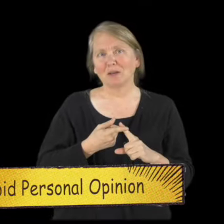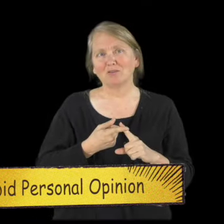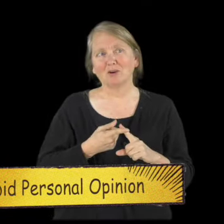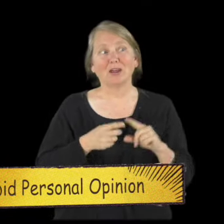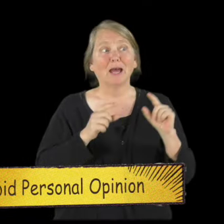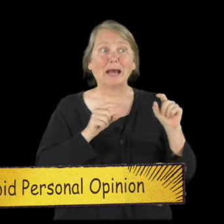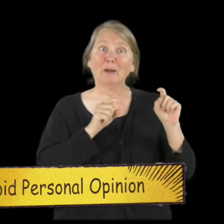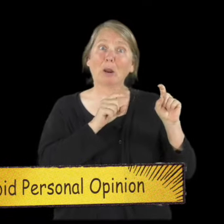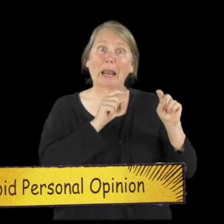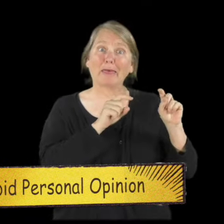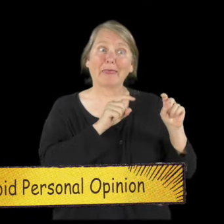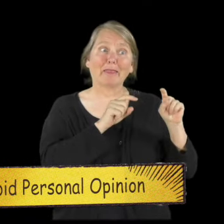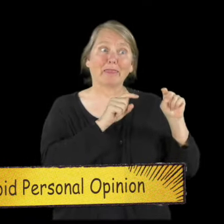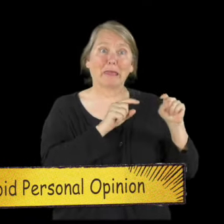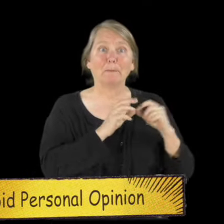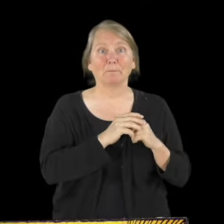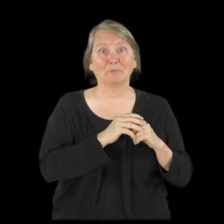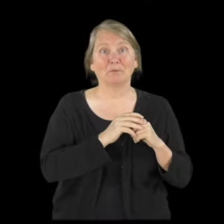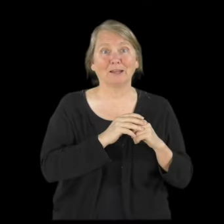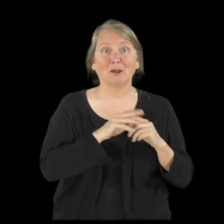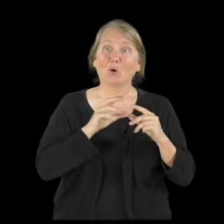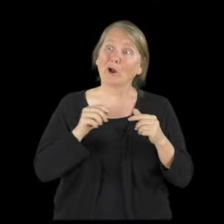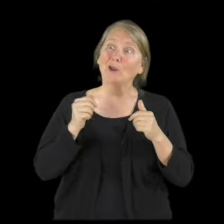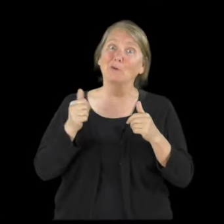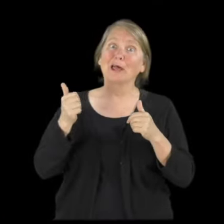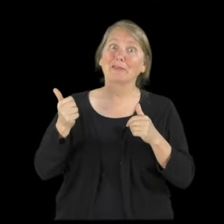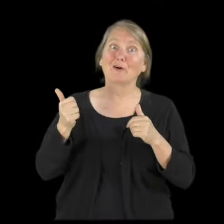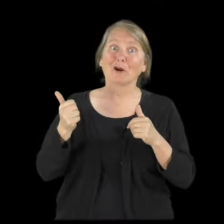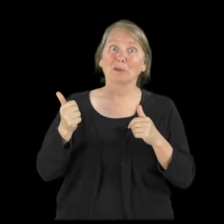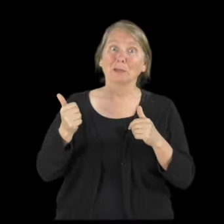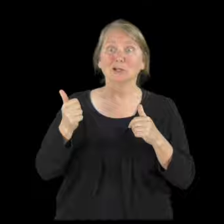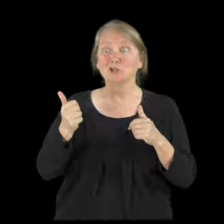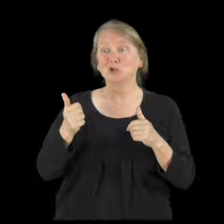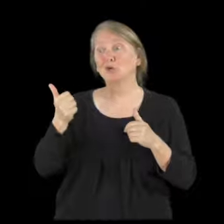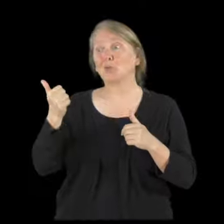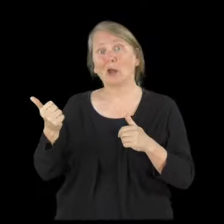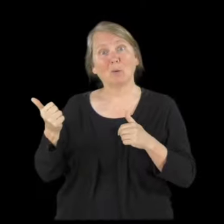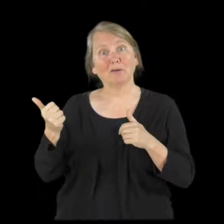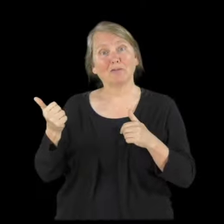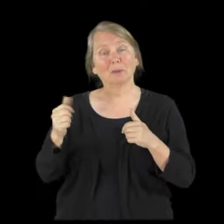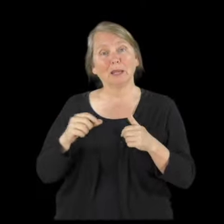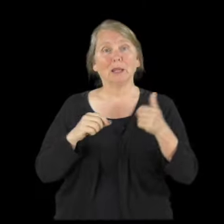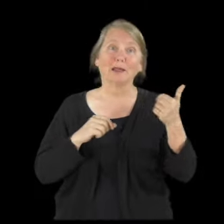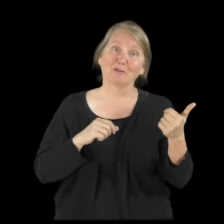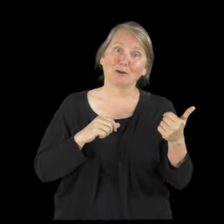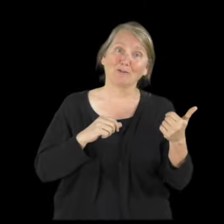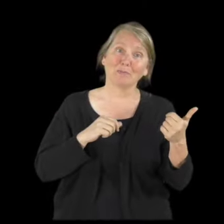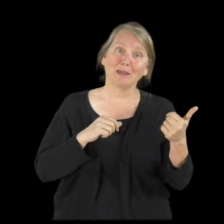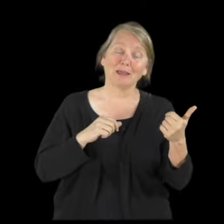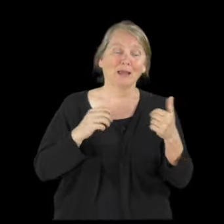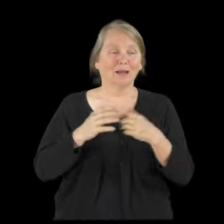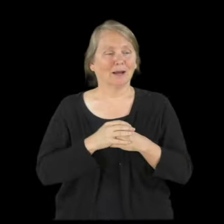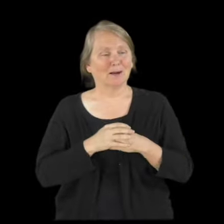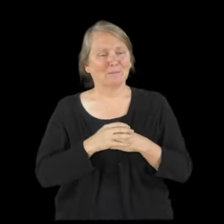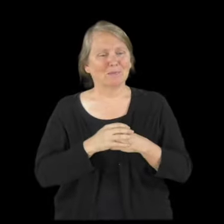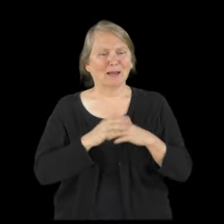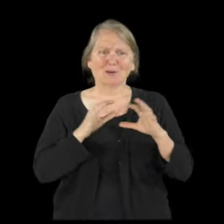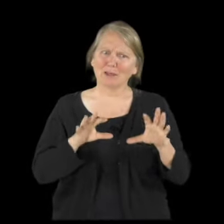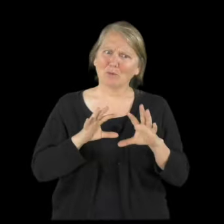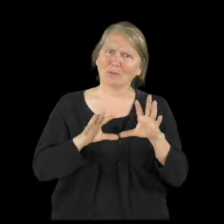based on, I don't like that theme, or I don't like their argument. It's a little too right-wing for me, left-wing for me. I don't like where they're